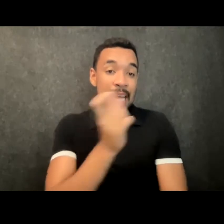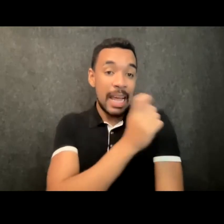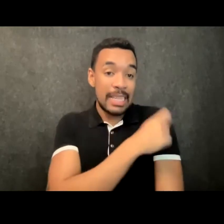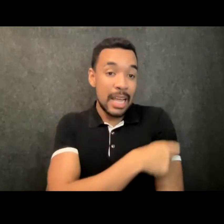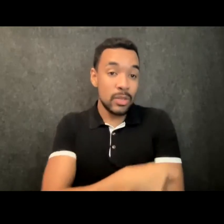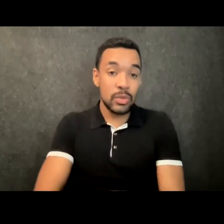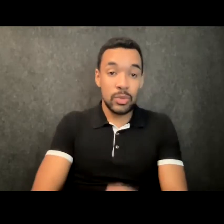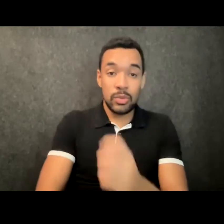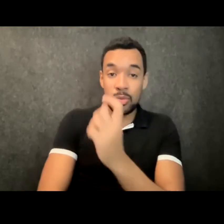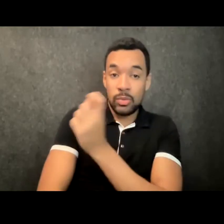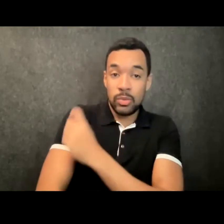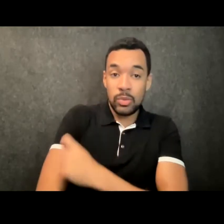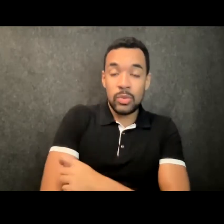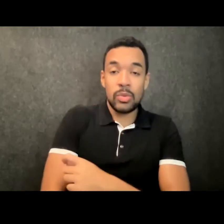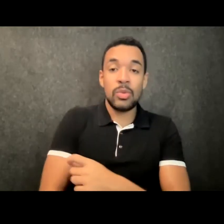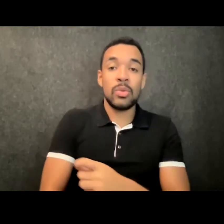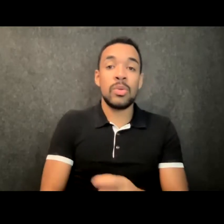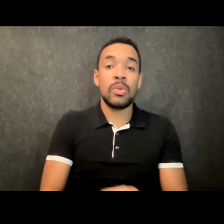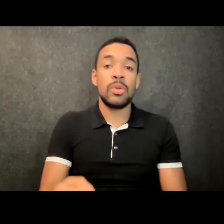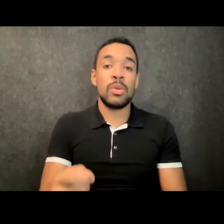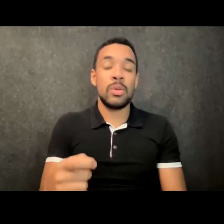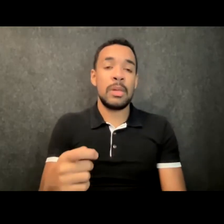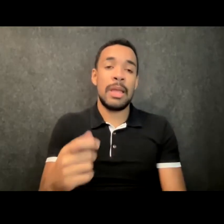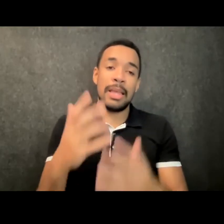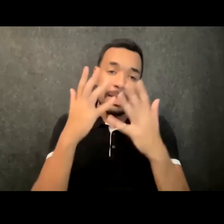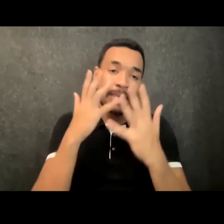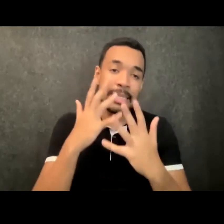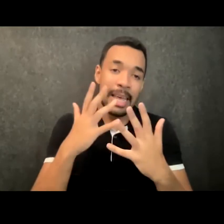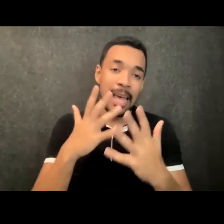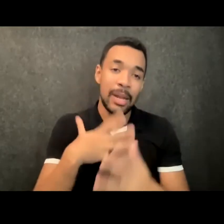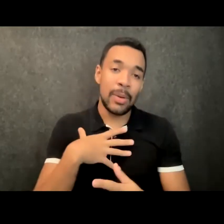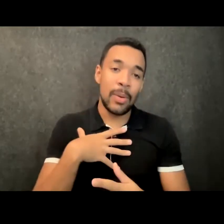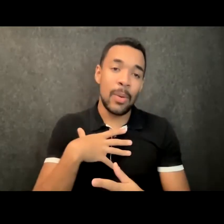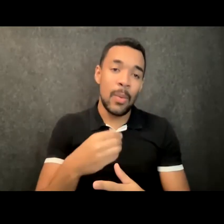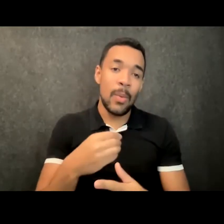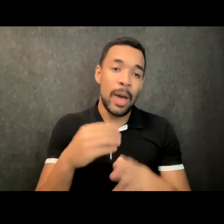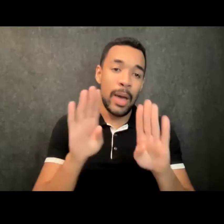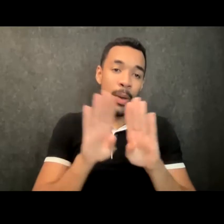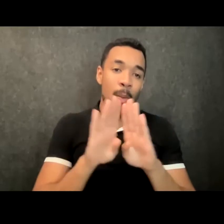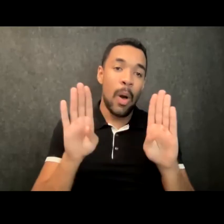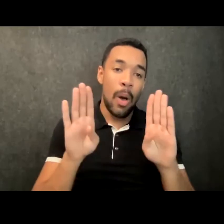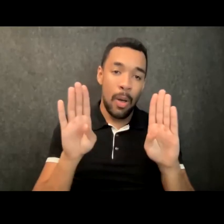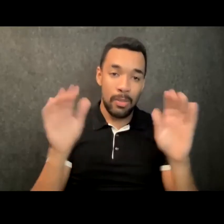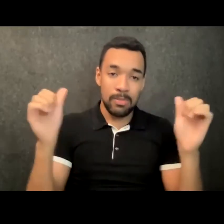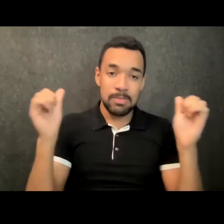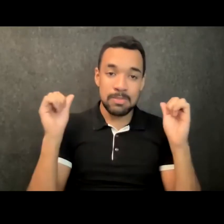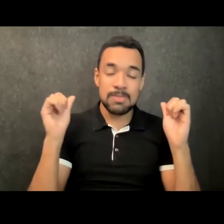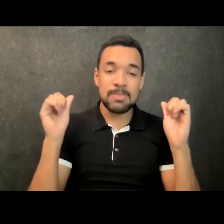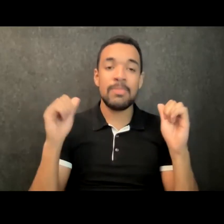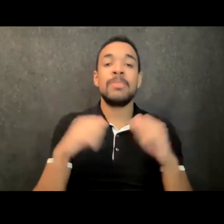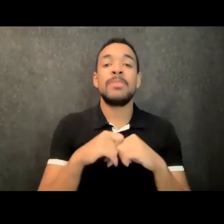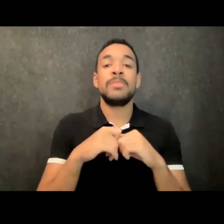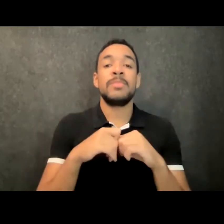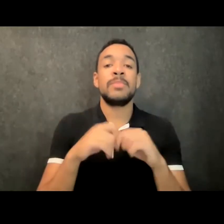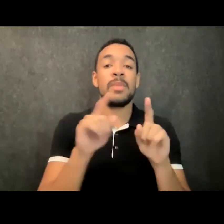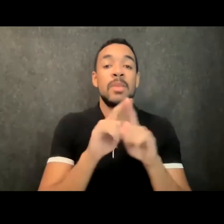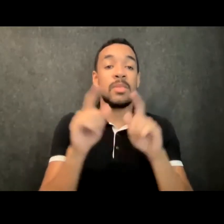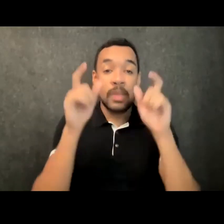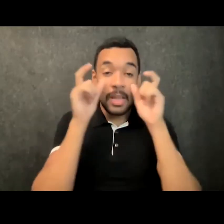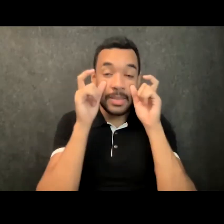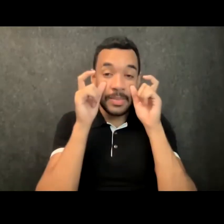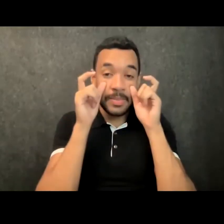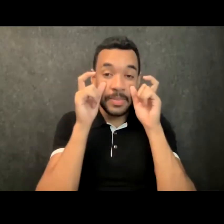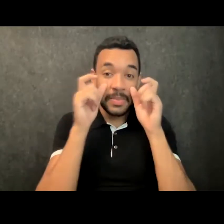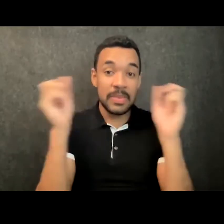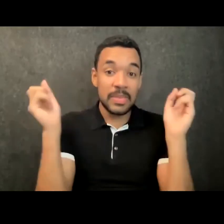arms. I have a sad white wall behind me, and I wear glasses. All right,